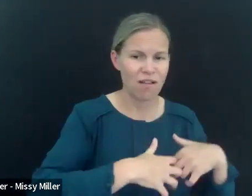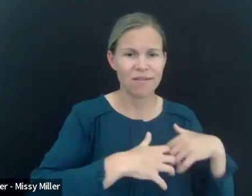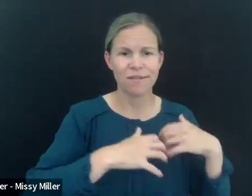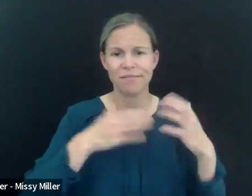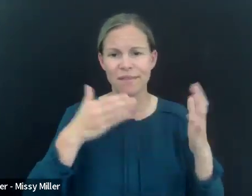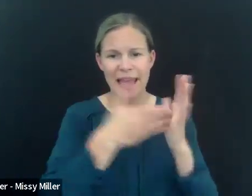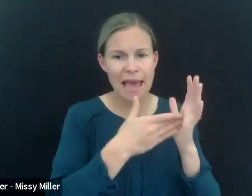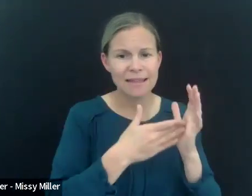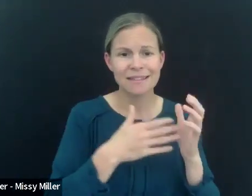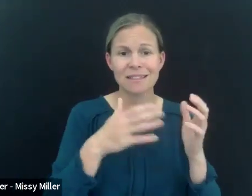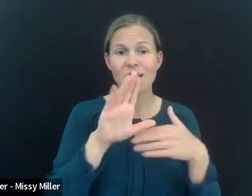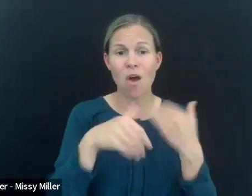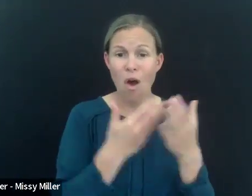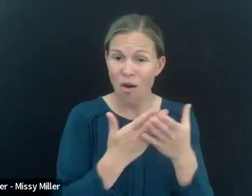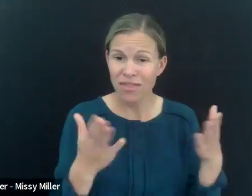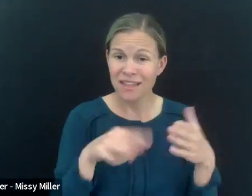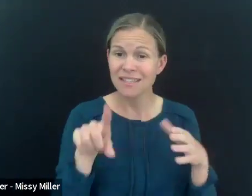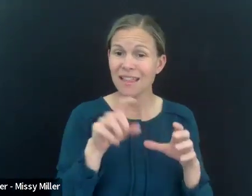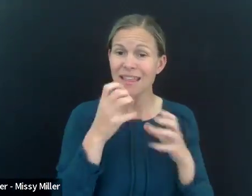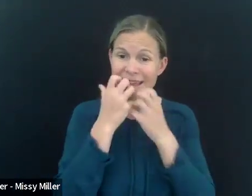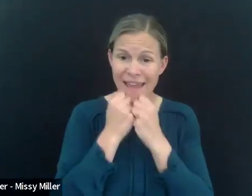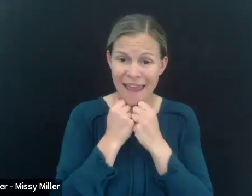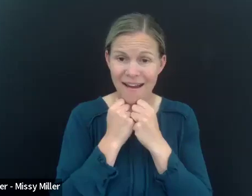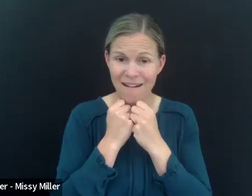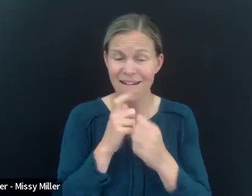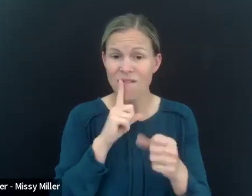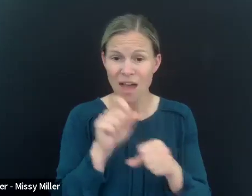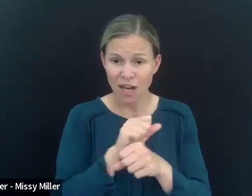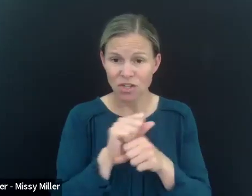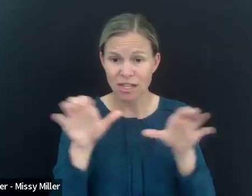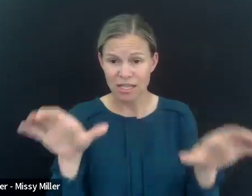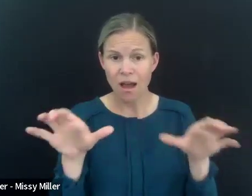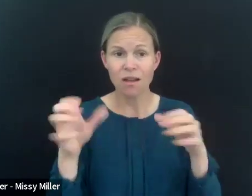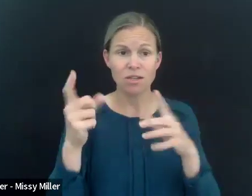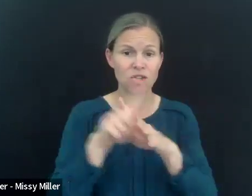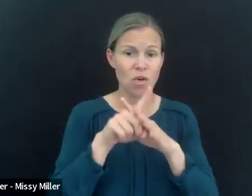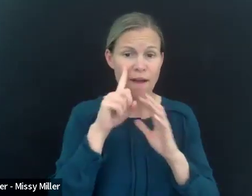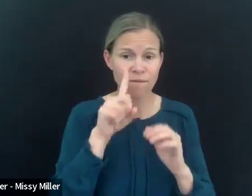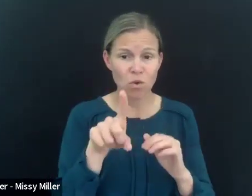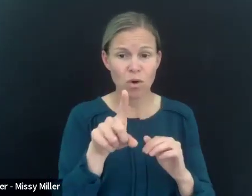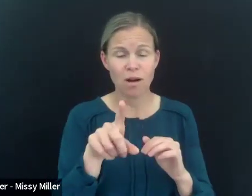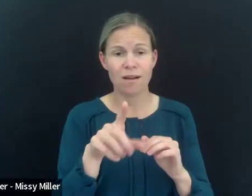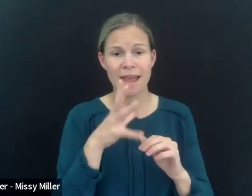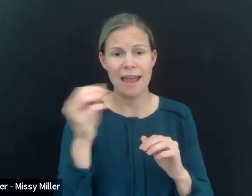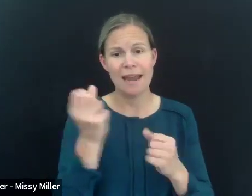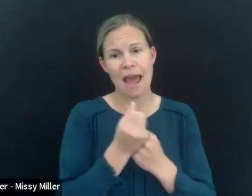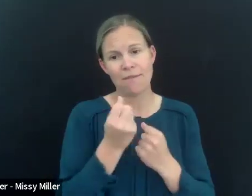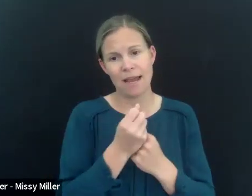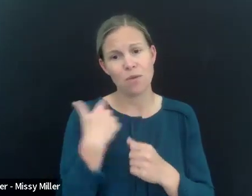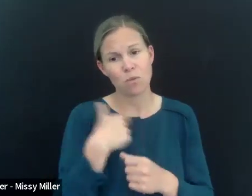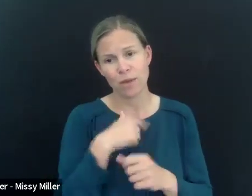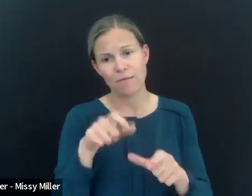sabotaged, are all things that people have, intentionally done and showed up for and advocated for. And we have to be willing to do the same for our